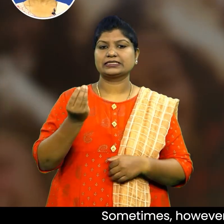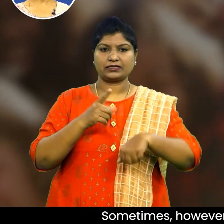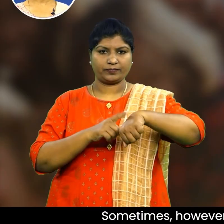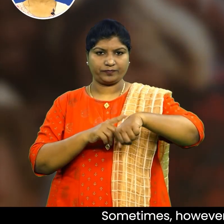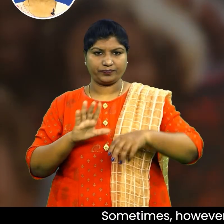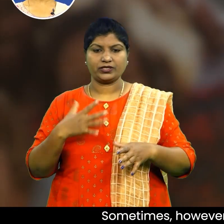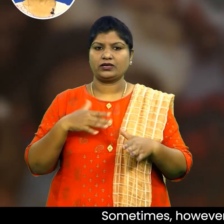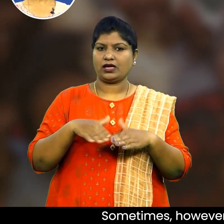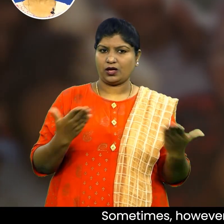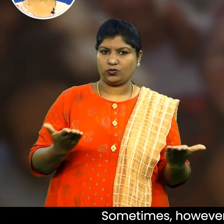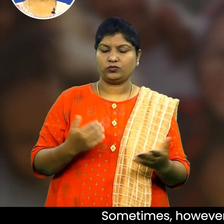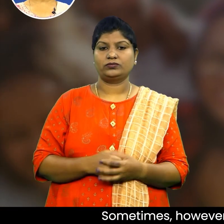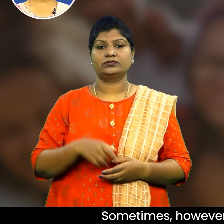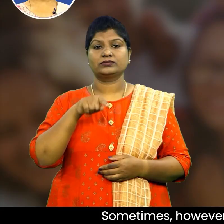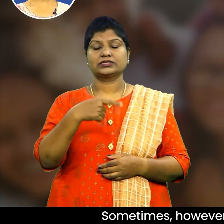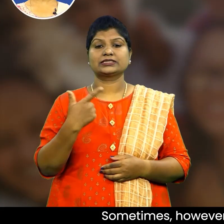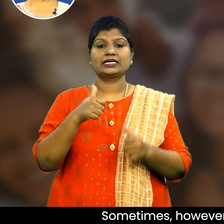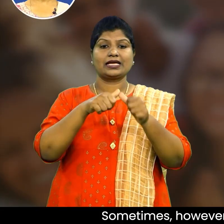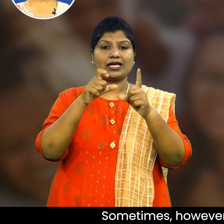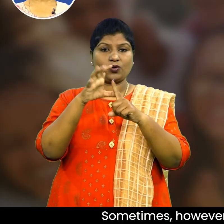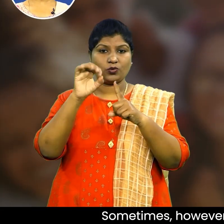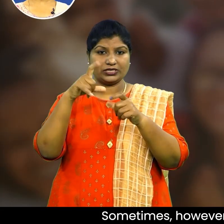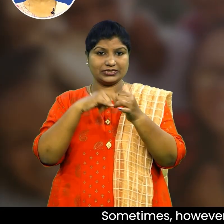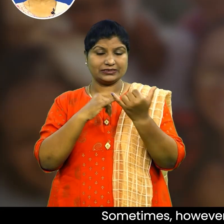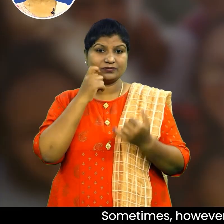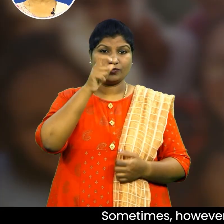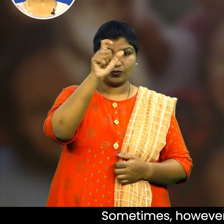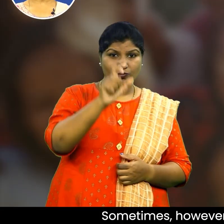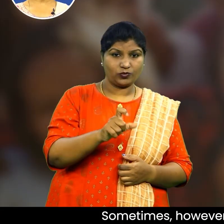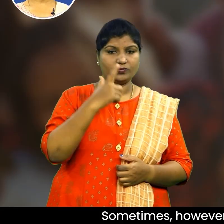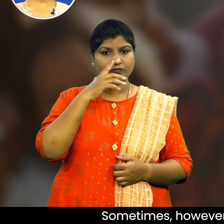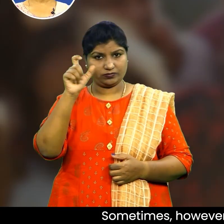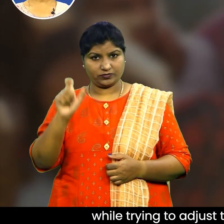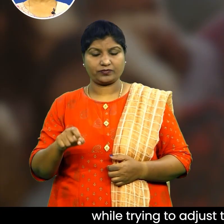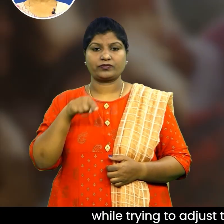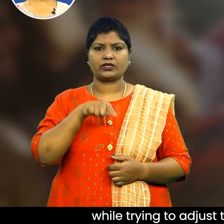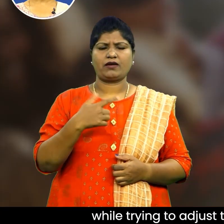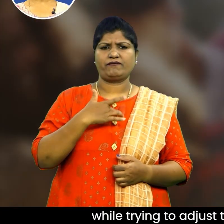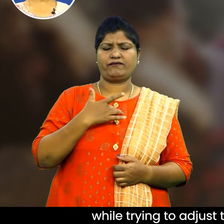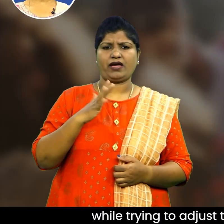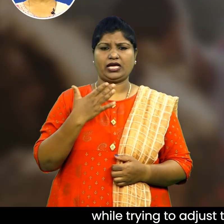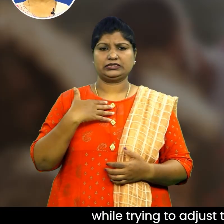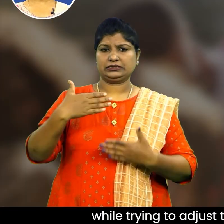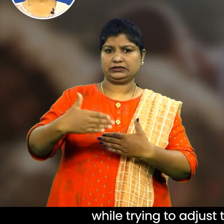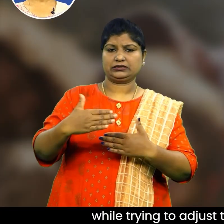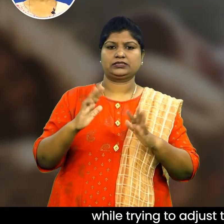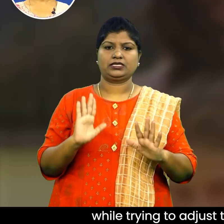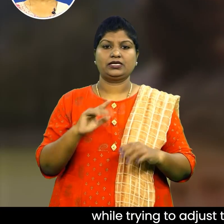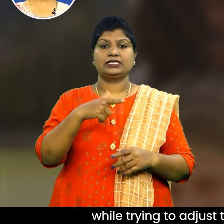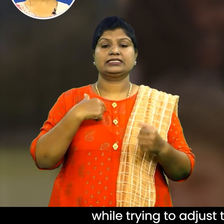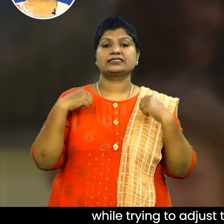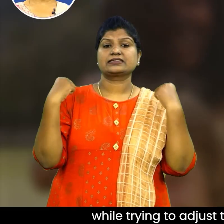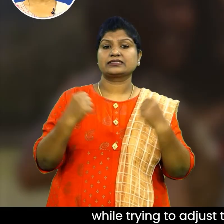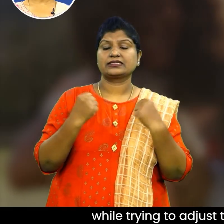Sometimes, however, an adolescent may feel insecure while trying to adjust to